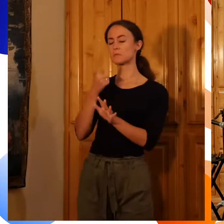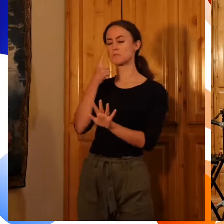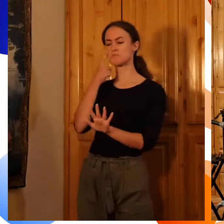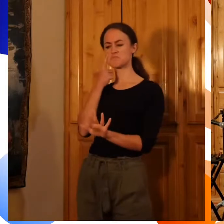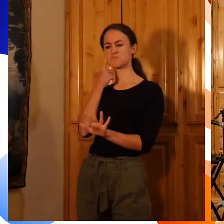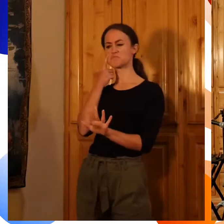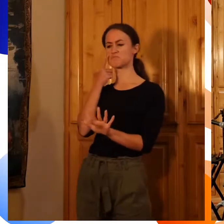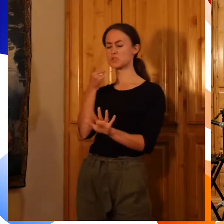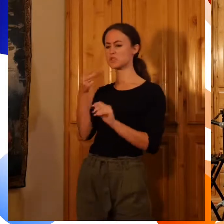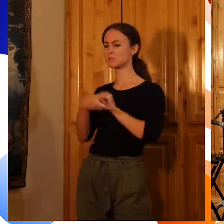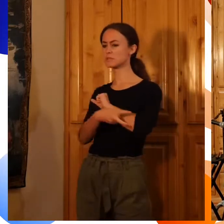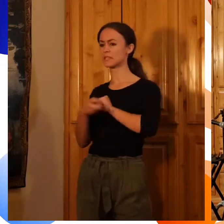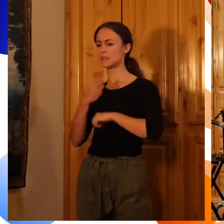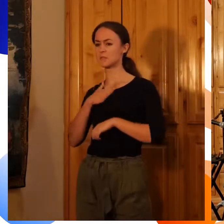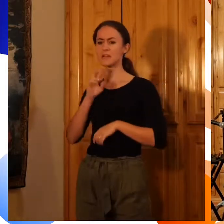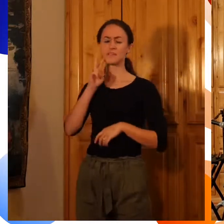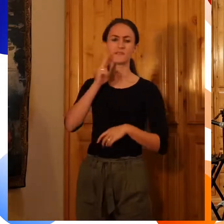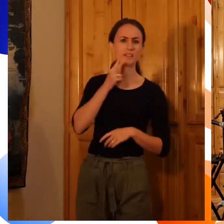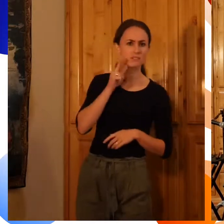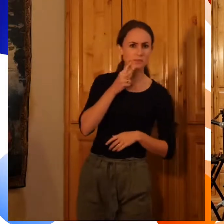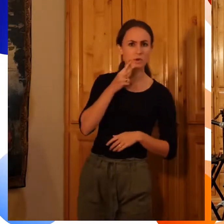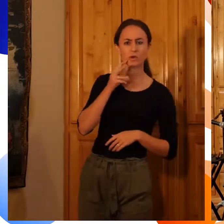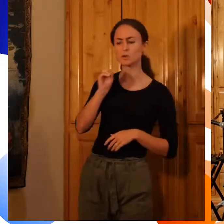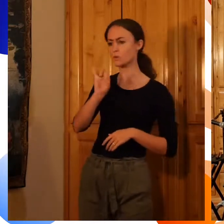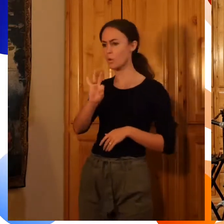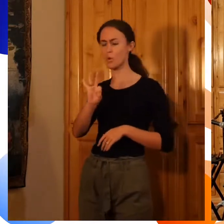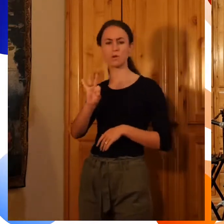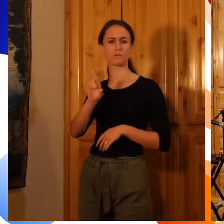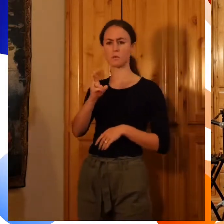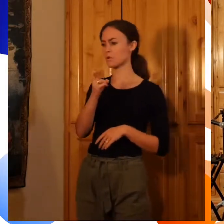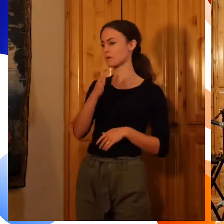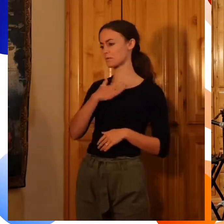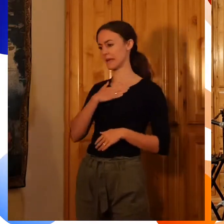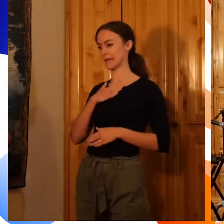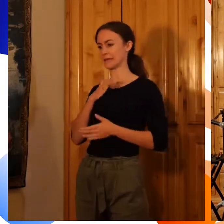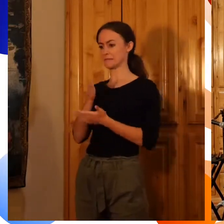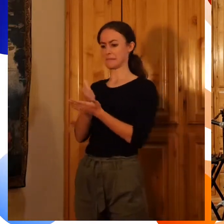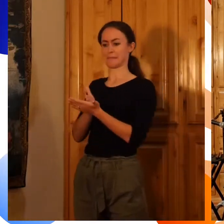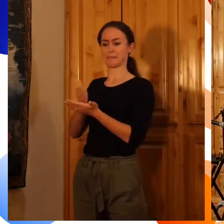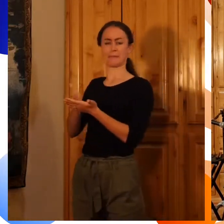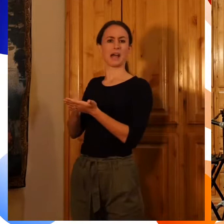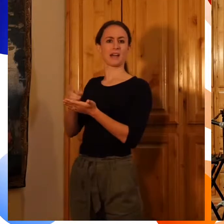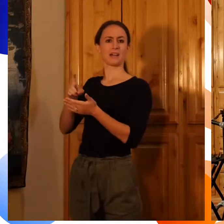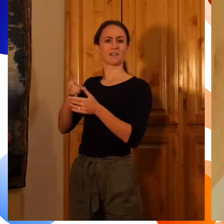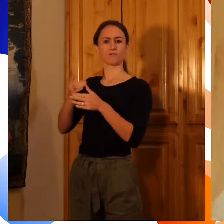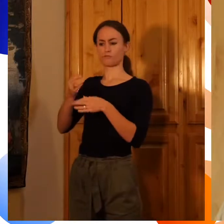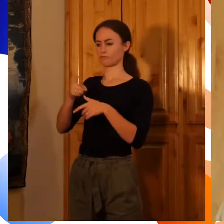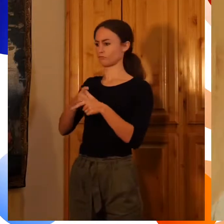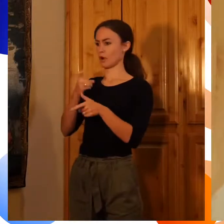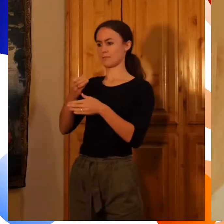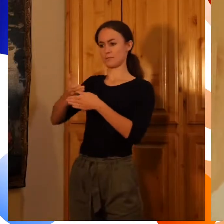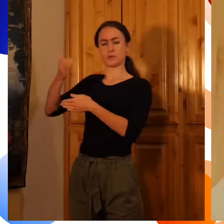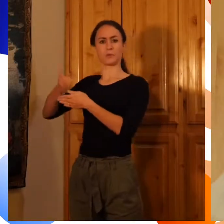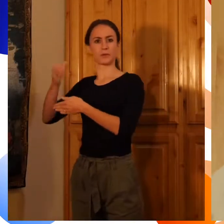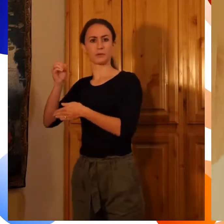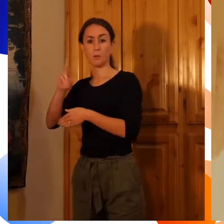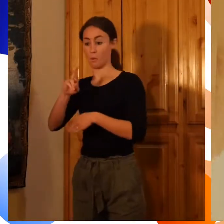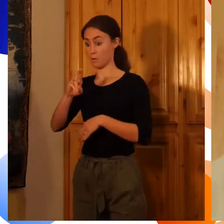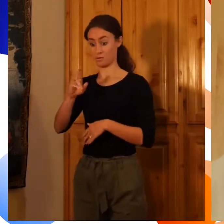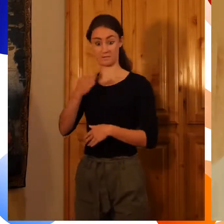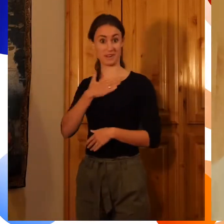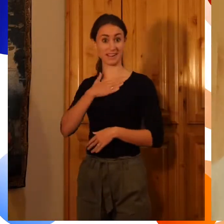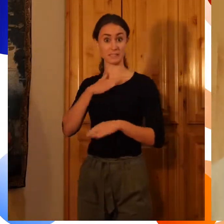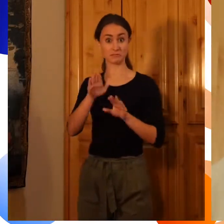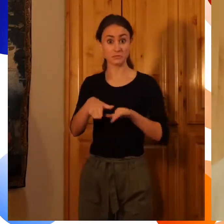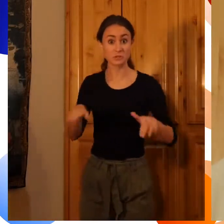garden, or a pie cooling in the window, or snatching a child and making it work for the tinkers. But Donald